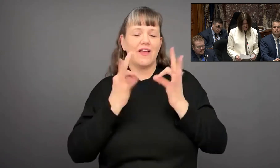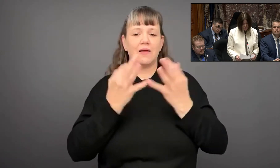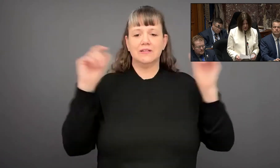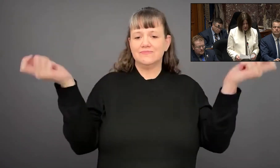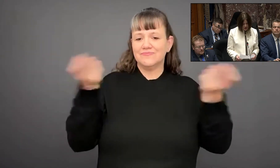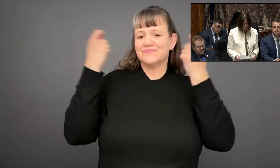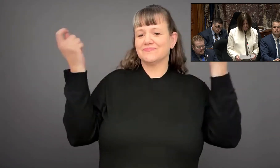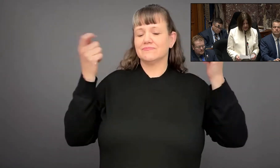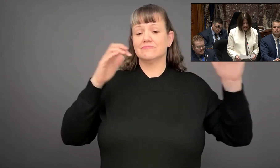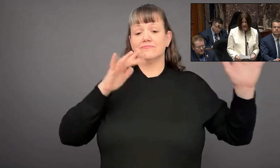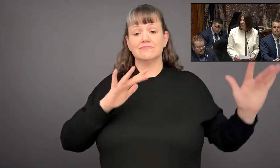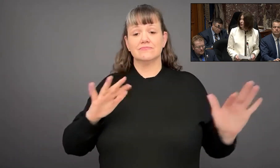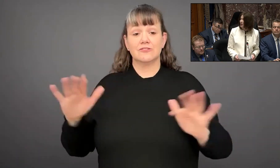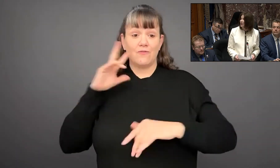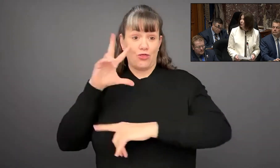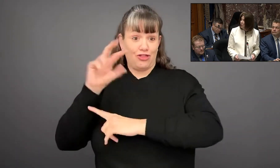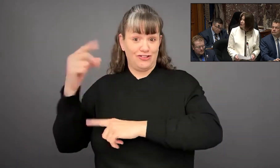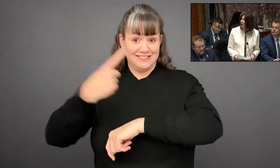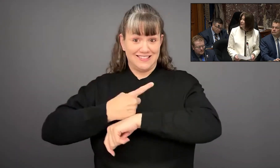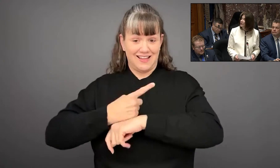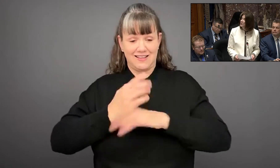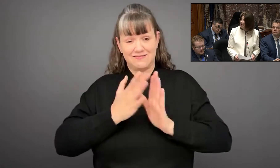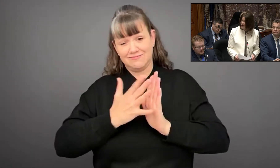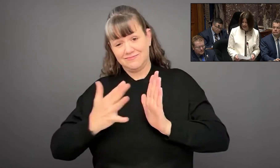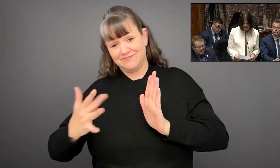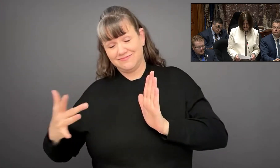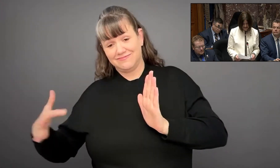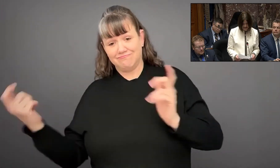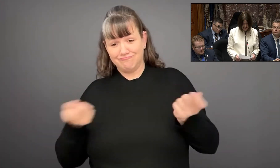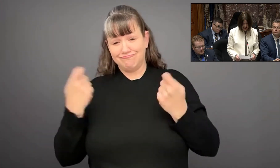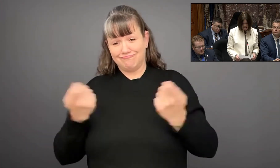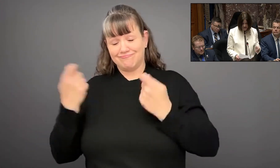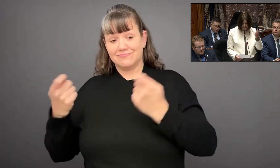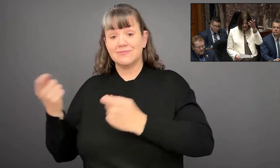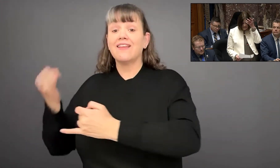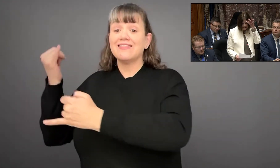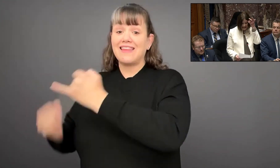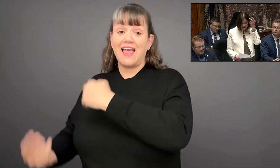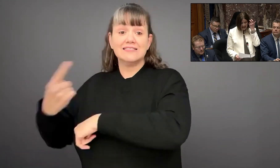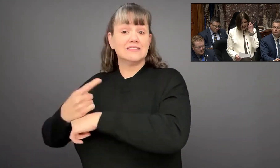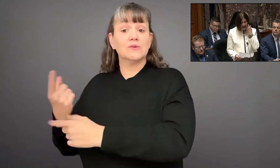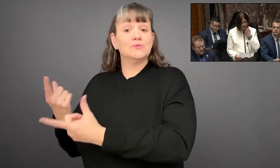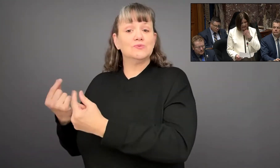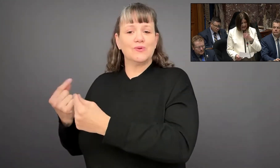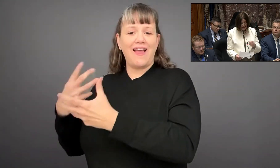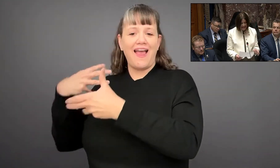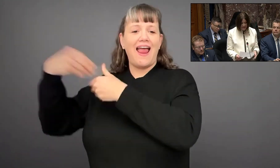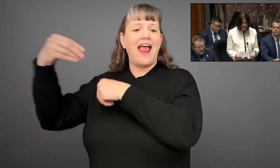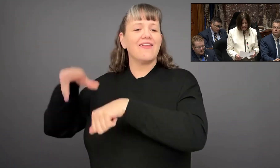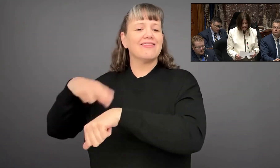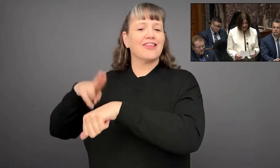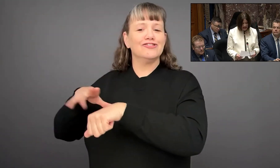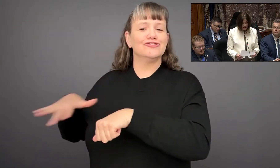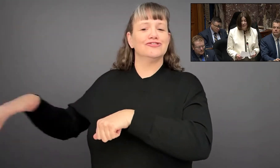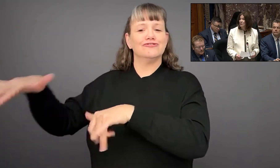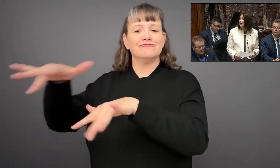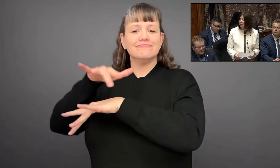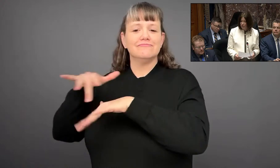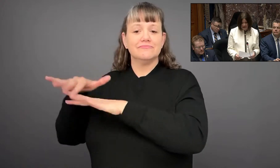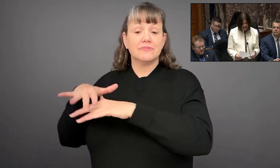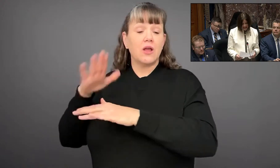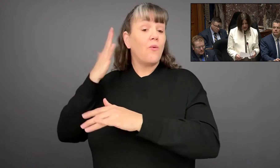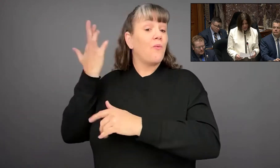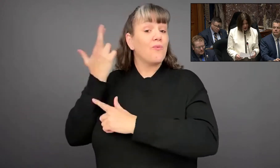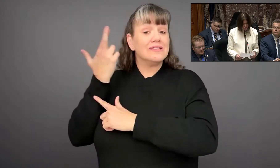spent outdoors to embrace nature and ward off bad luck. Families picnic and release sabze,